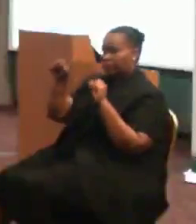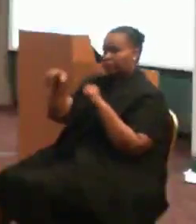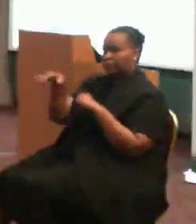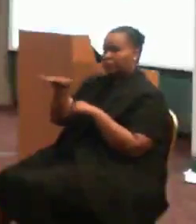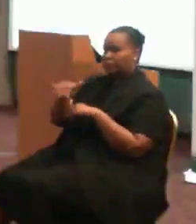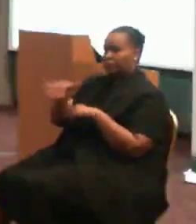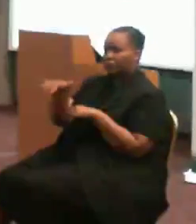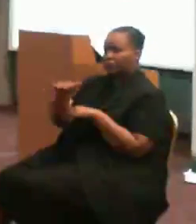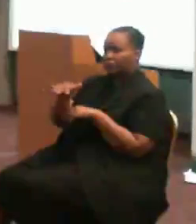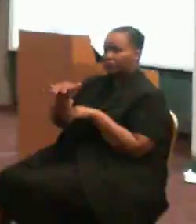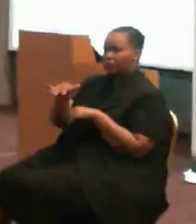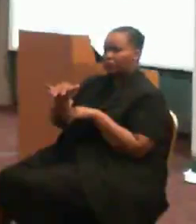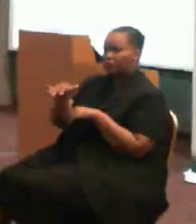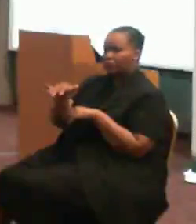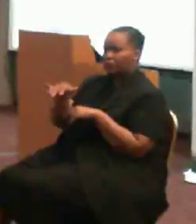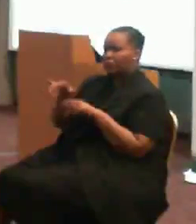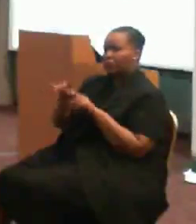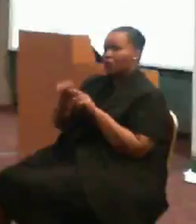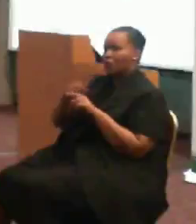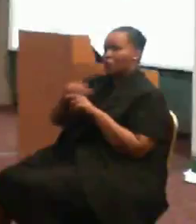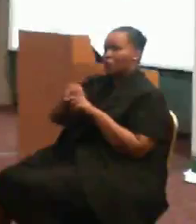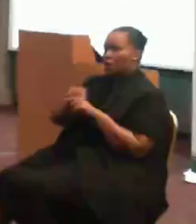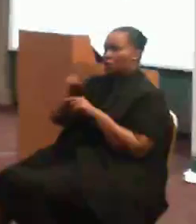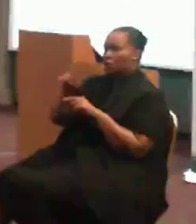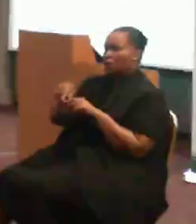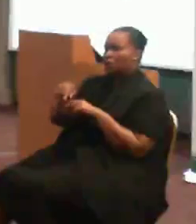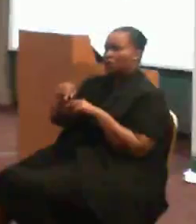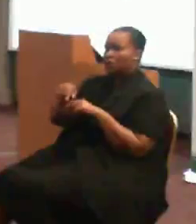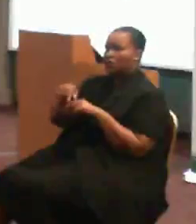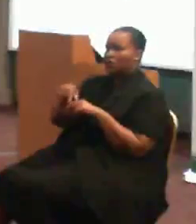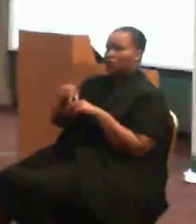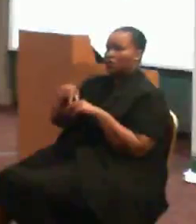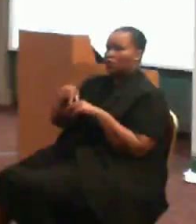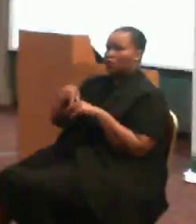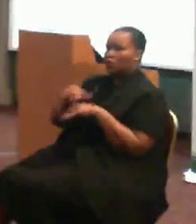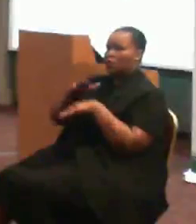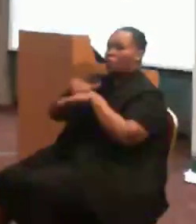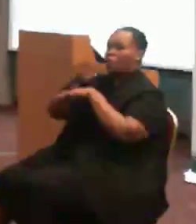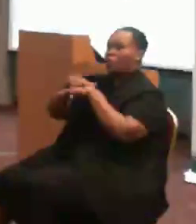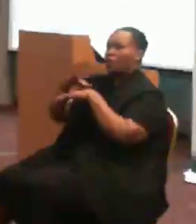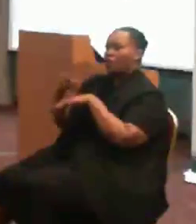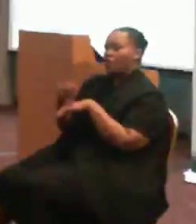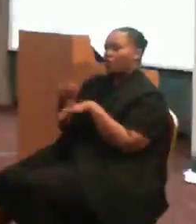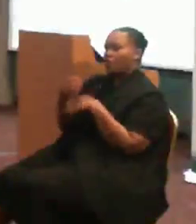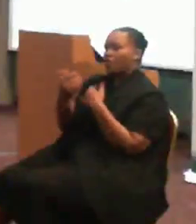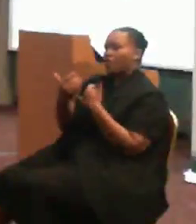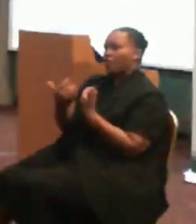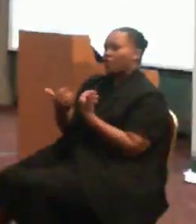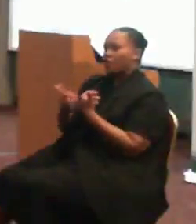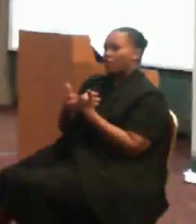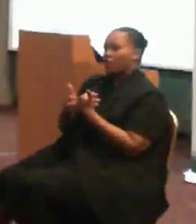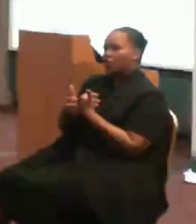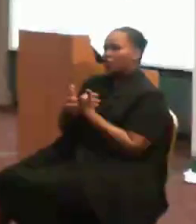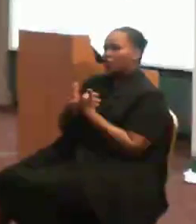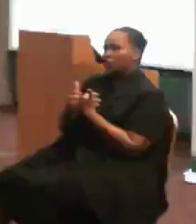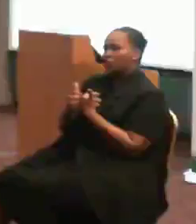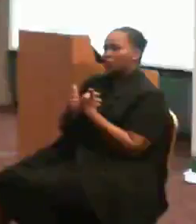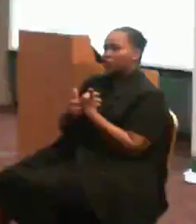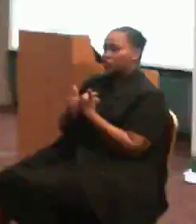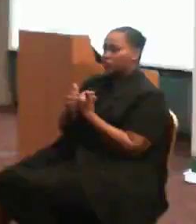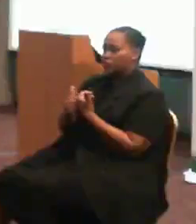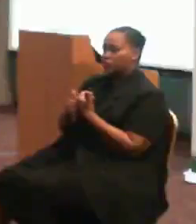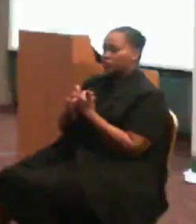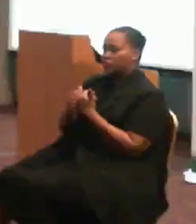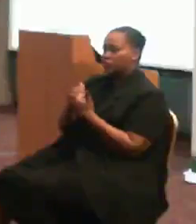where we're supposed to have excess capacity. And this is what the rating agencies are talking about. Should the focus